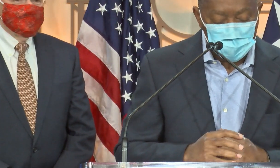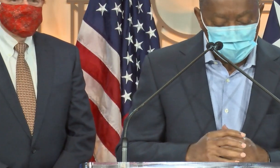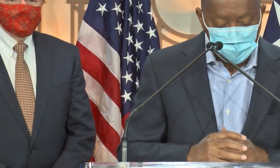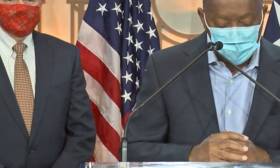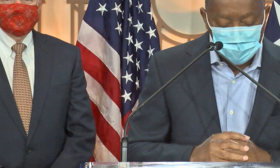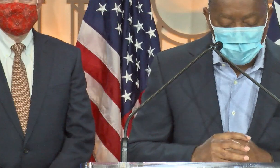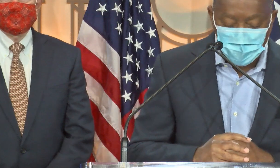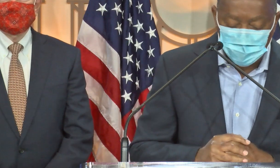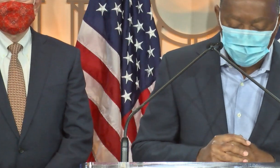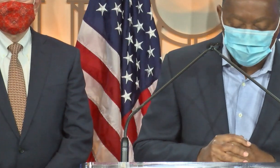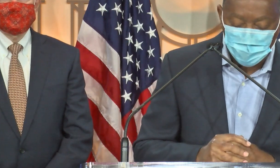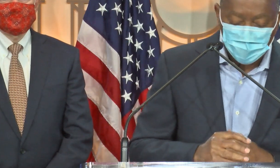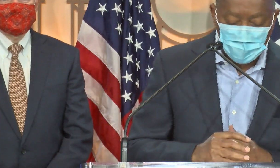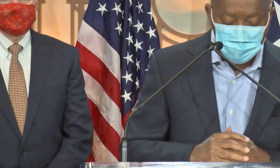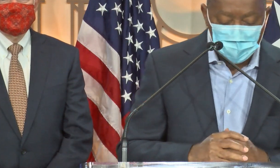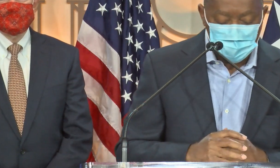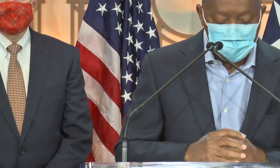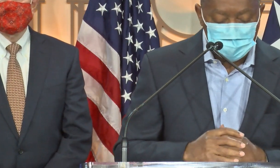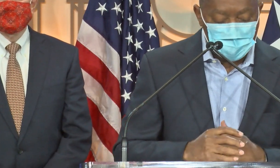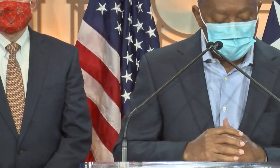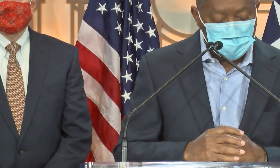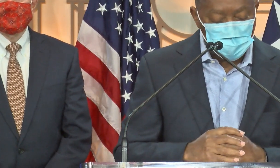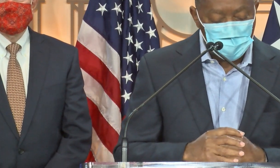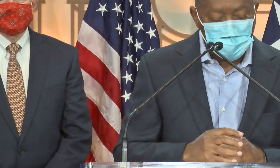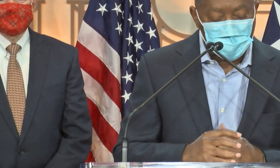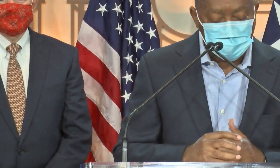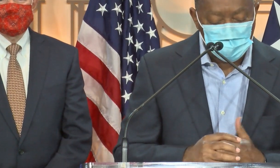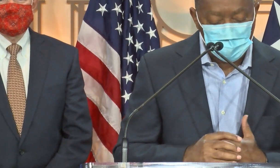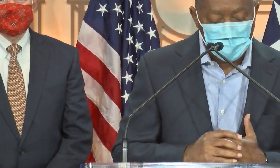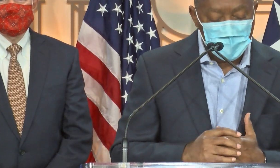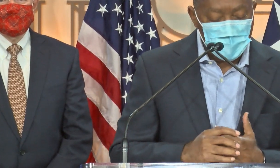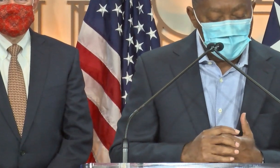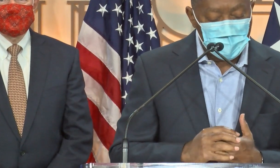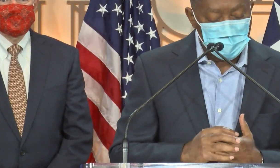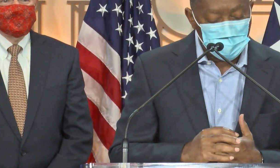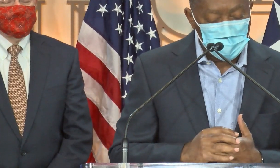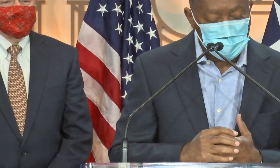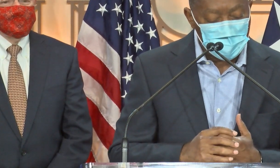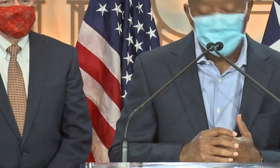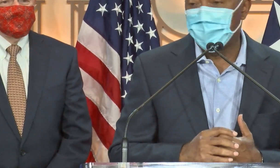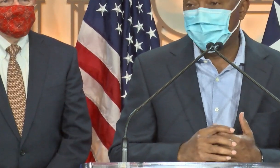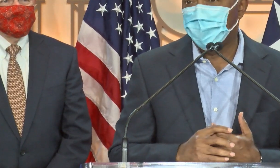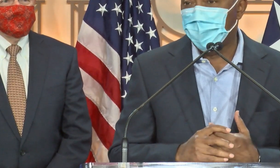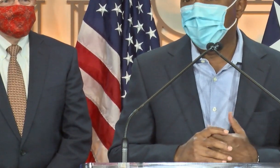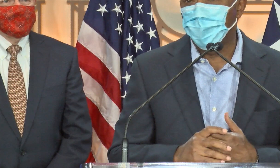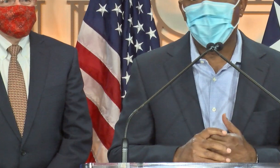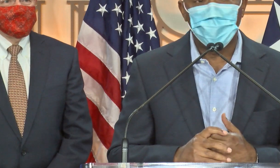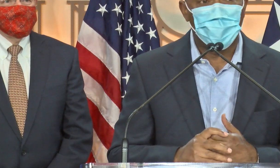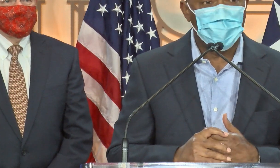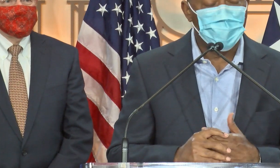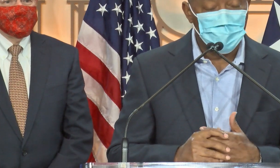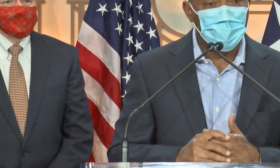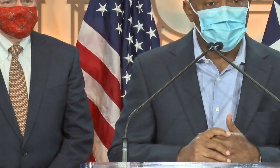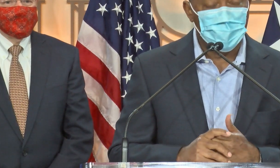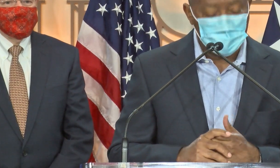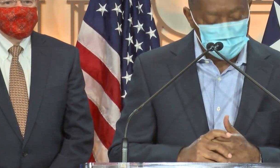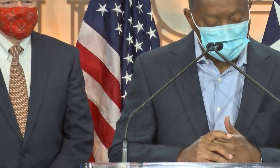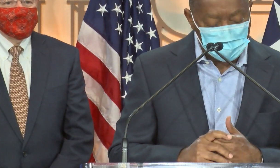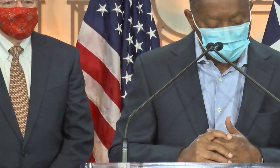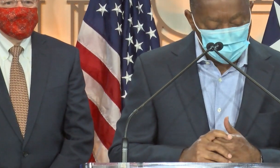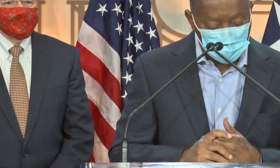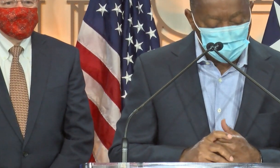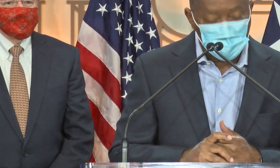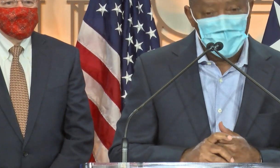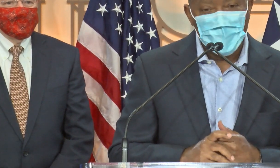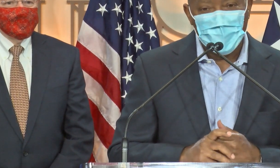and our generous sponsors made events like this one possible, and I appreciate their unwavering commitment to the